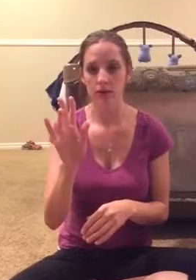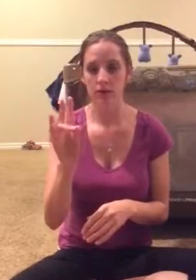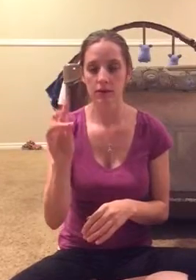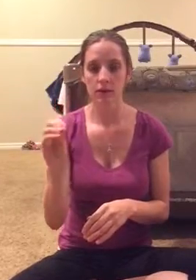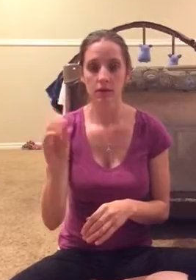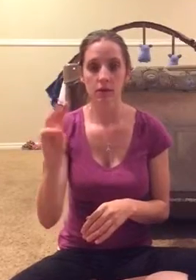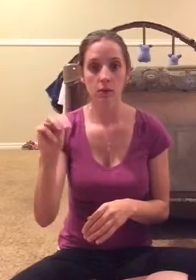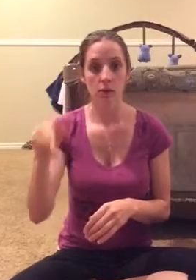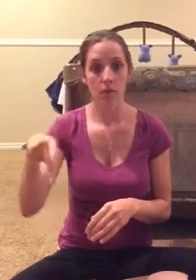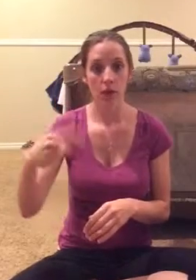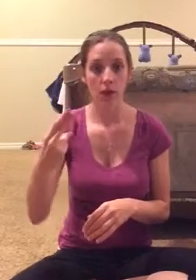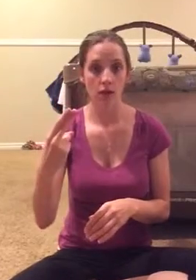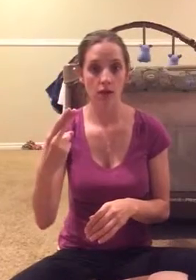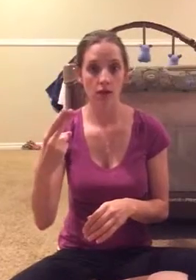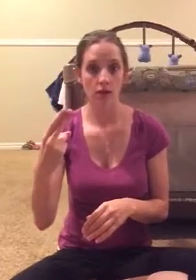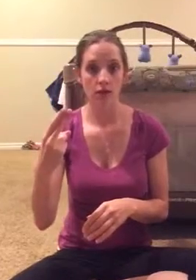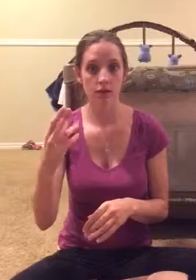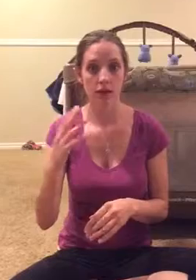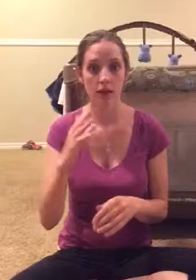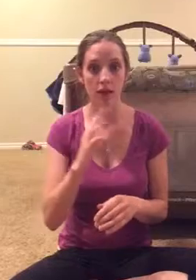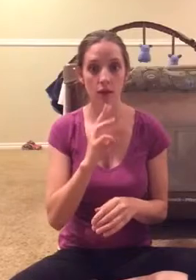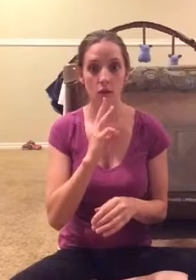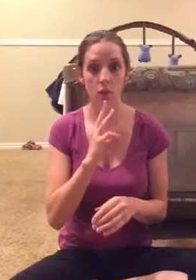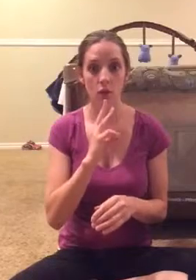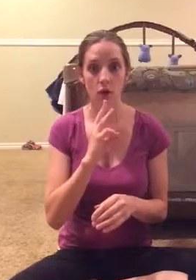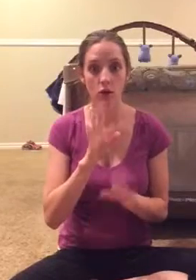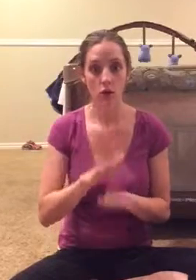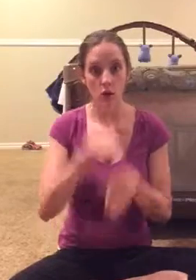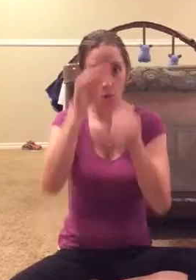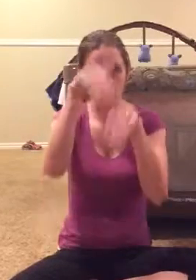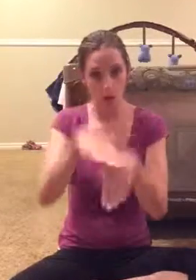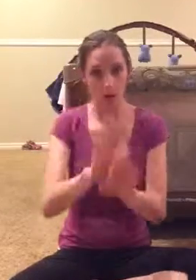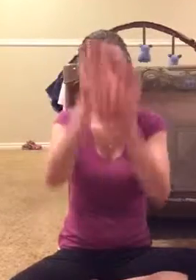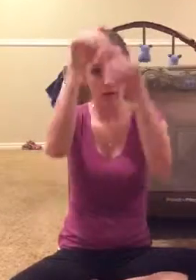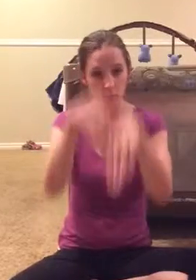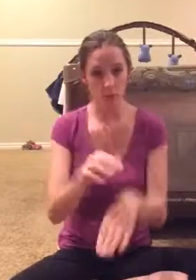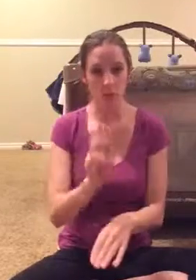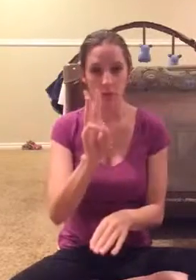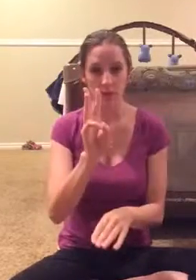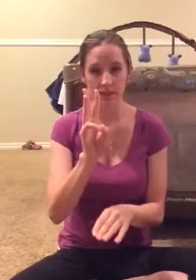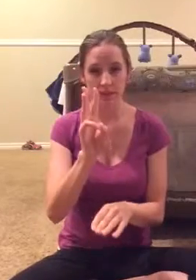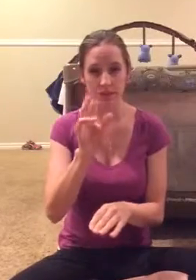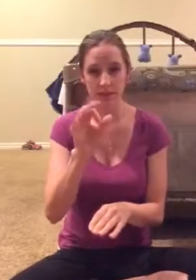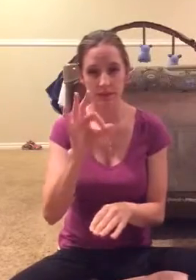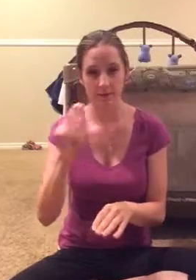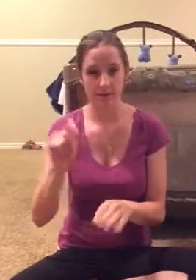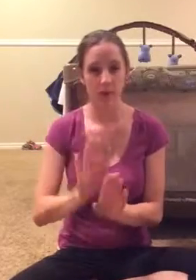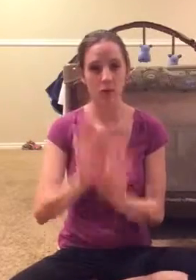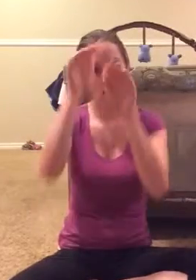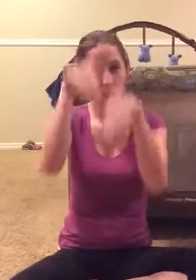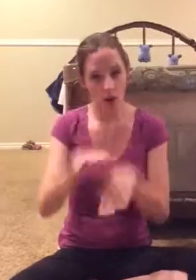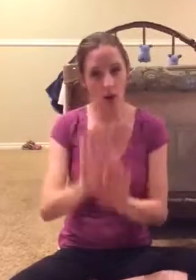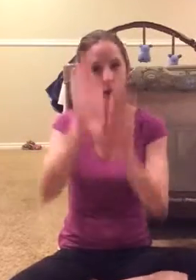high, according to officials. The winds were so bad it was hard to hear anything or see